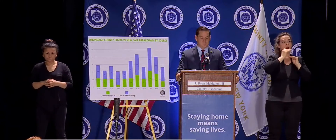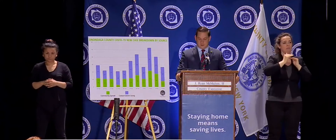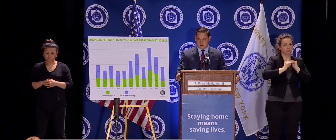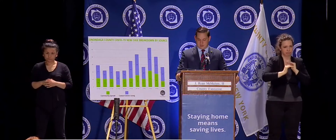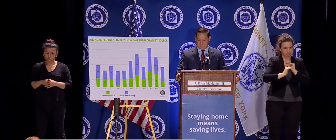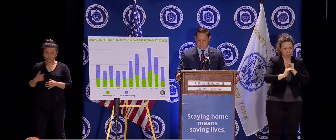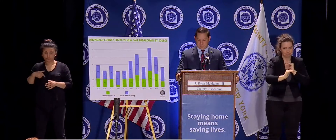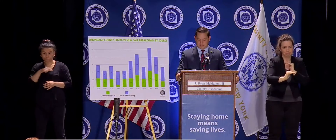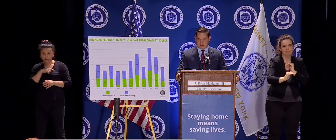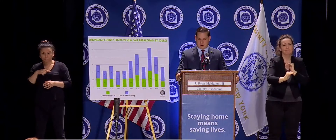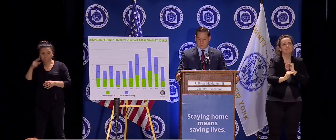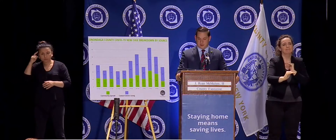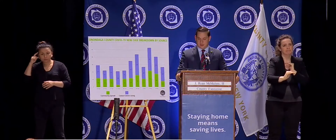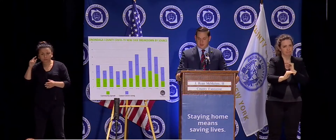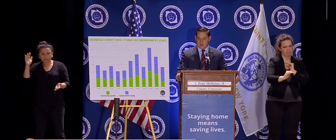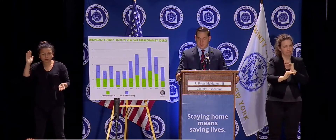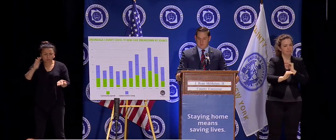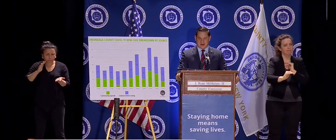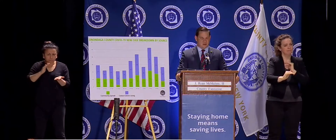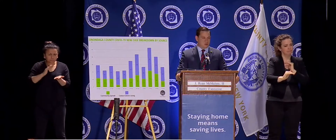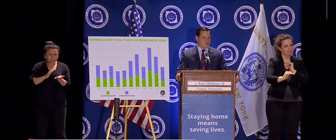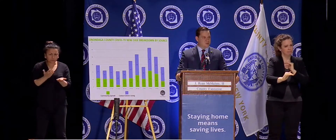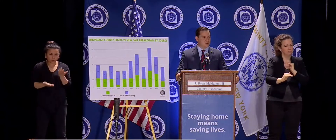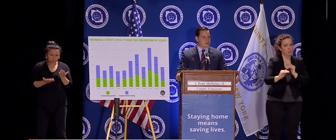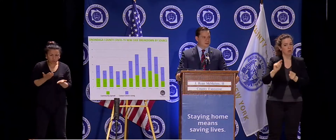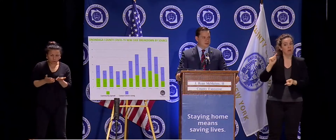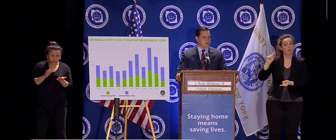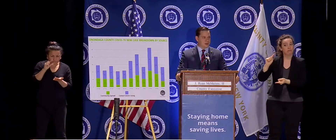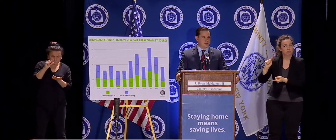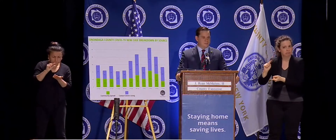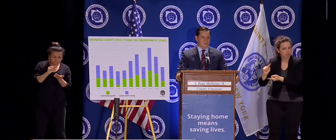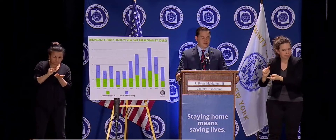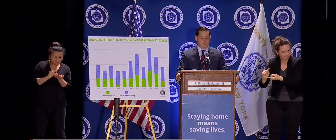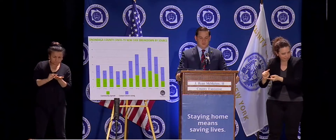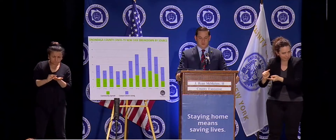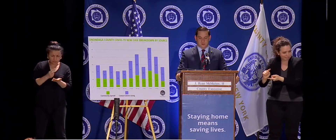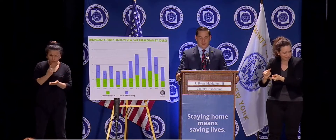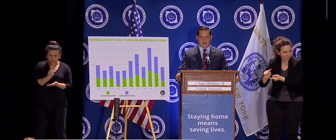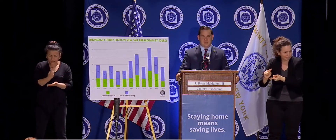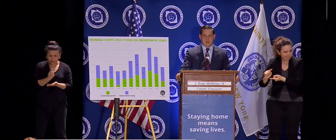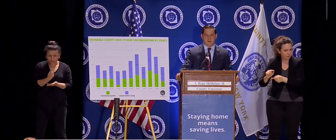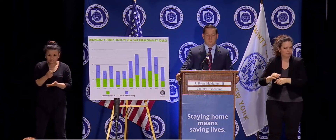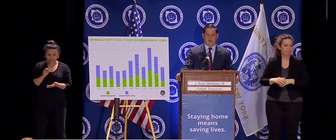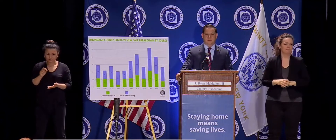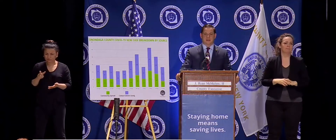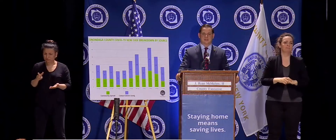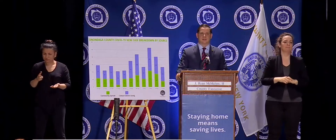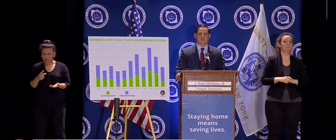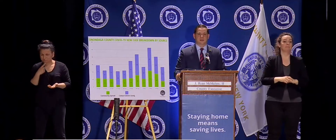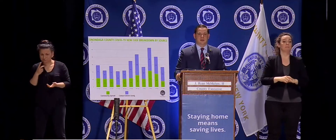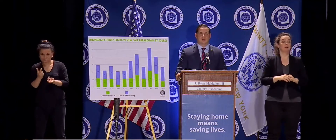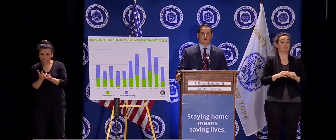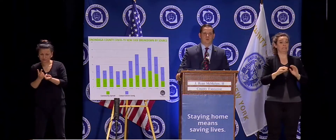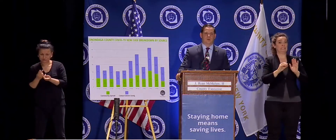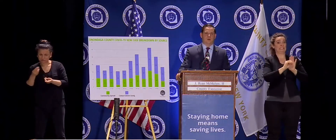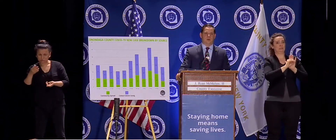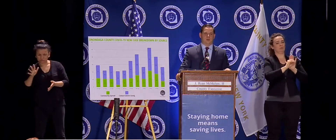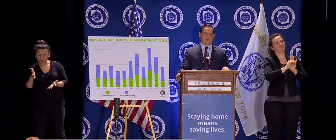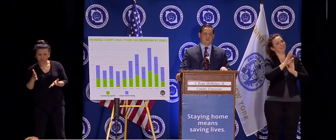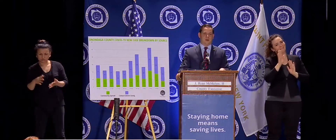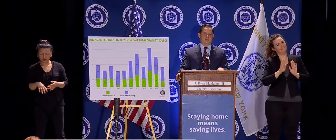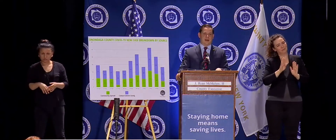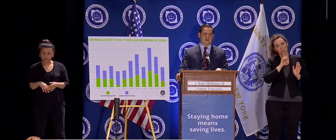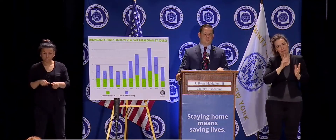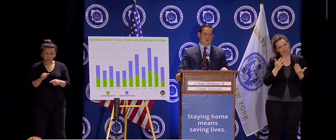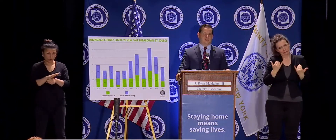to next to nothing. But I don't know if that's realistic. I think if you look at, we've had this, and we've only been